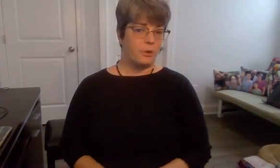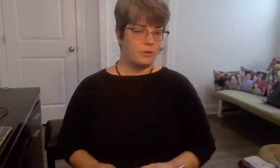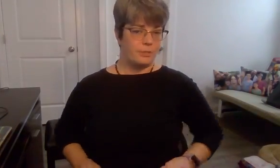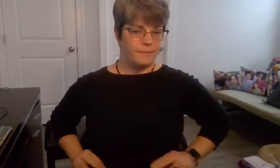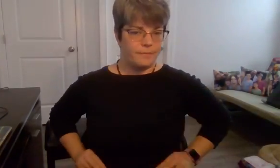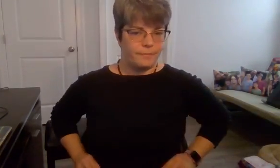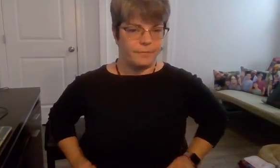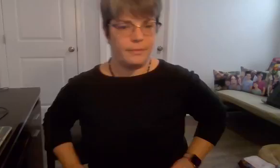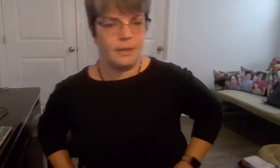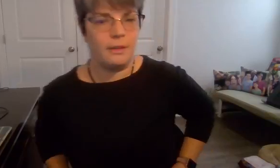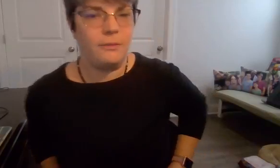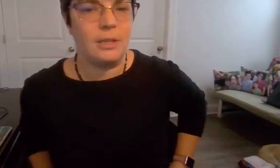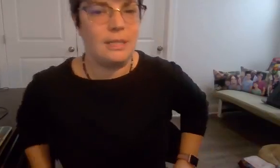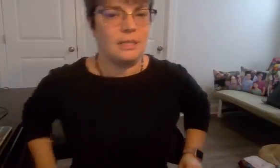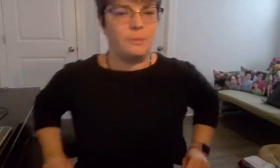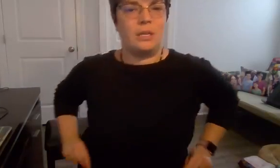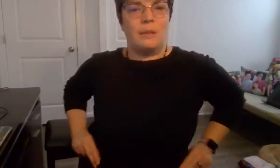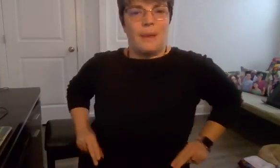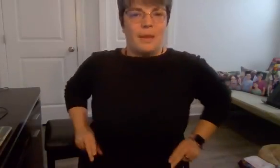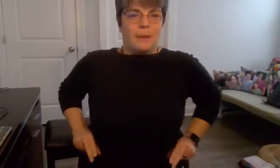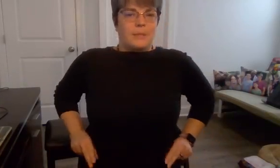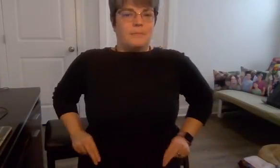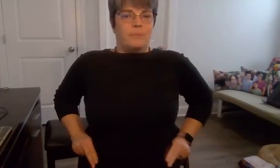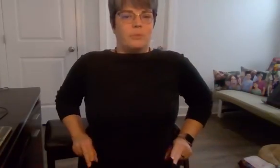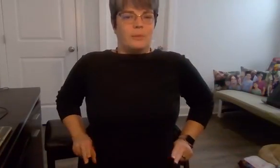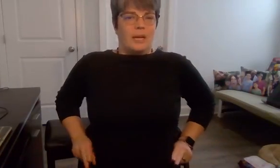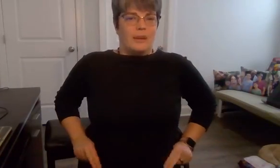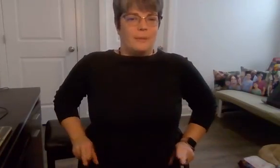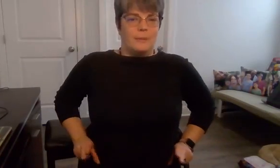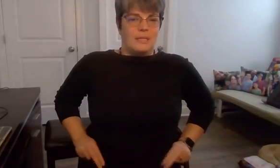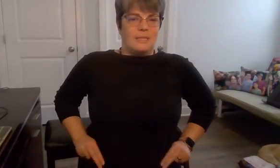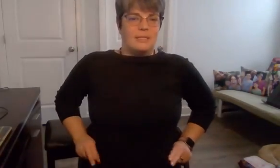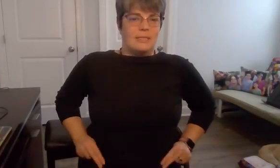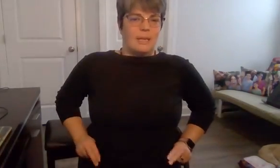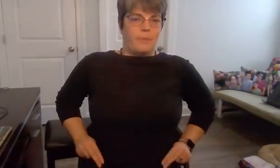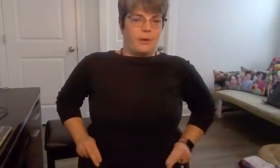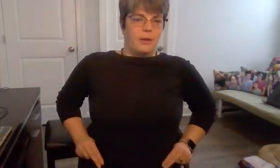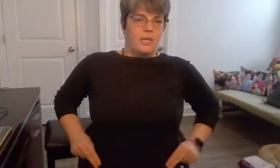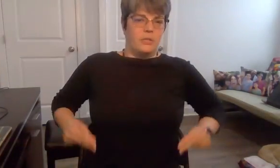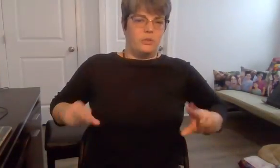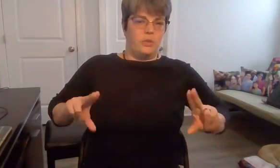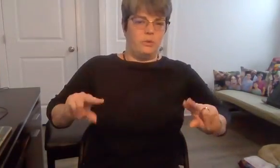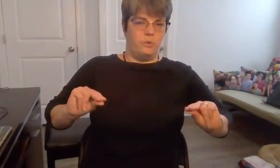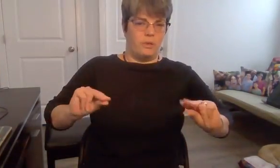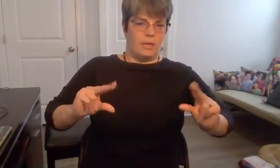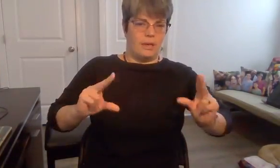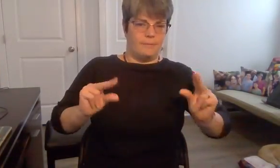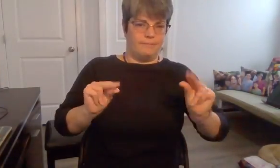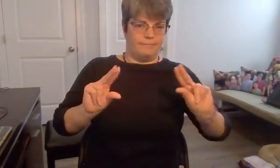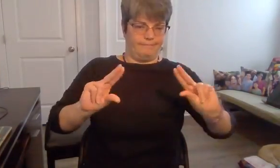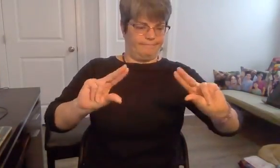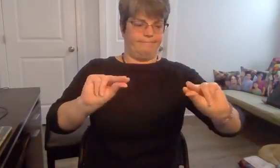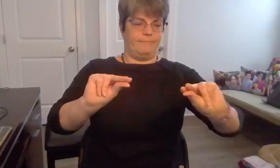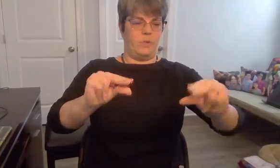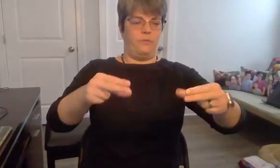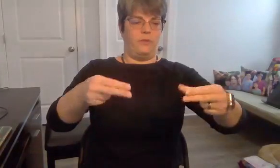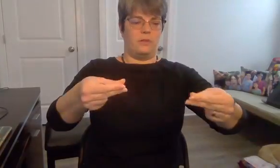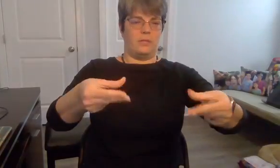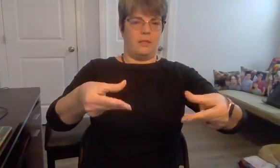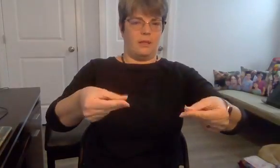Diapers. If you can see this, pretend I'm at my hips, which I'm kind of at my hips. This is diaper. So two fingers and a thumb